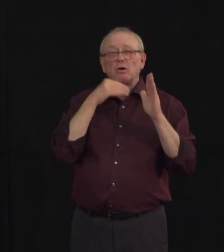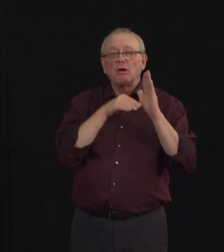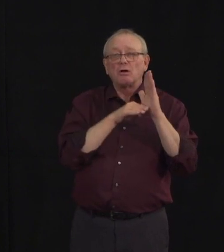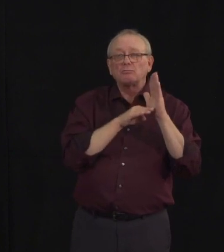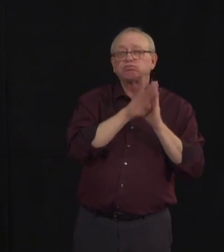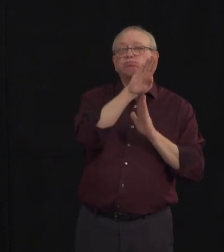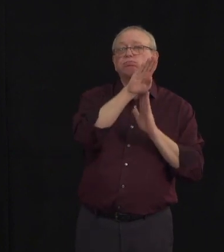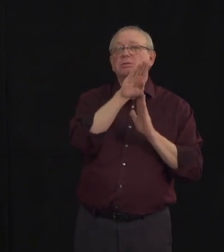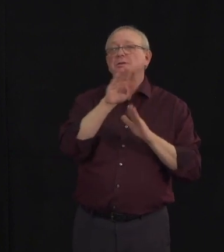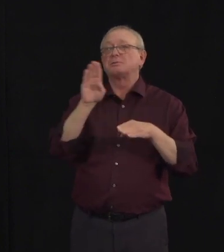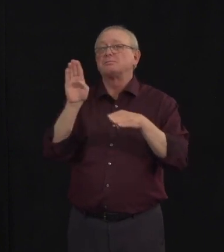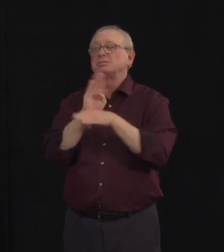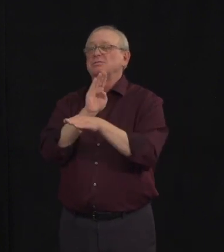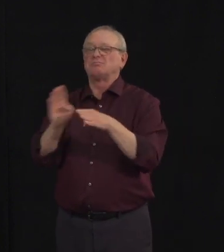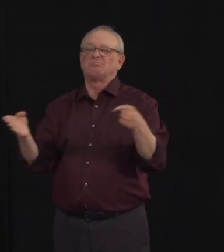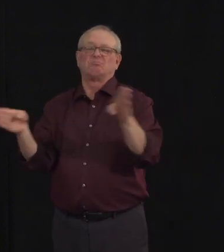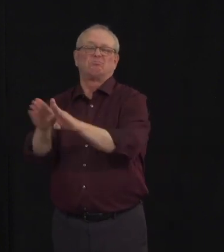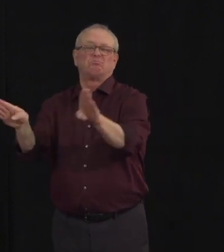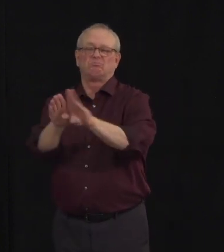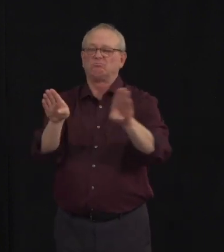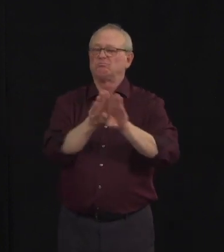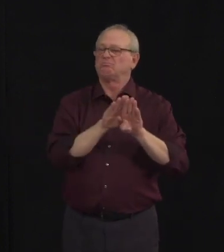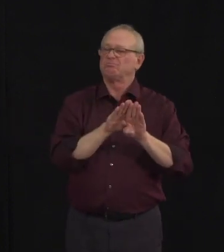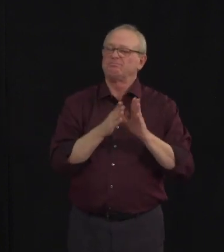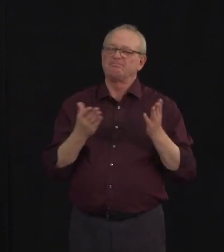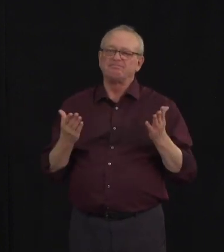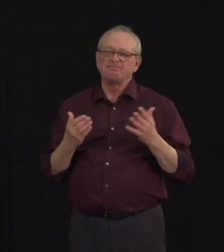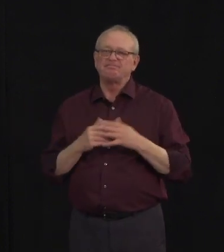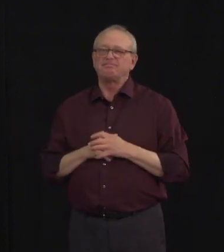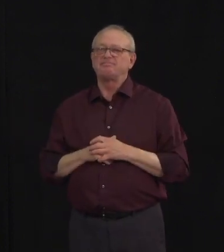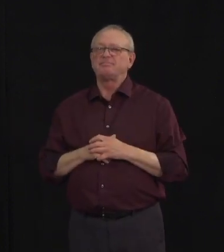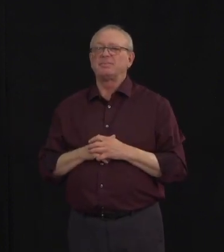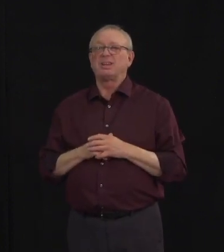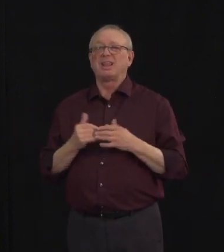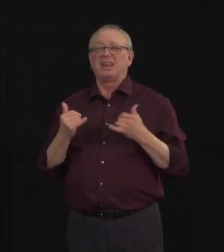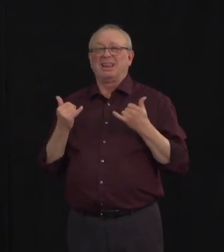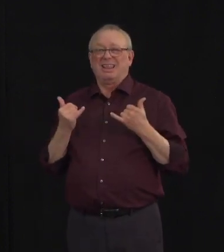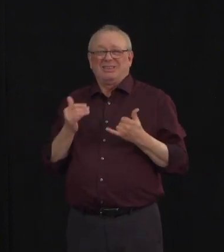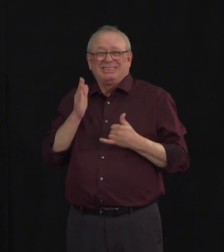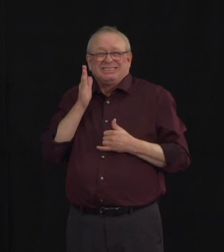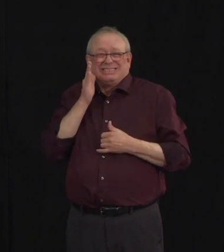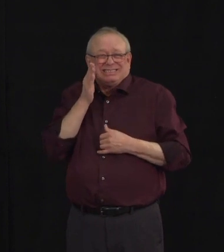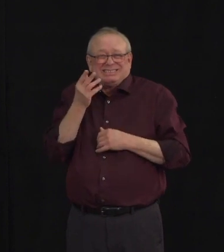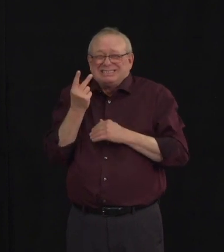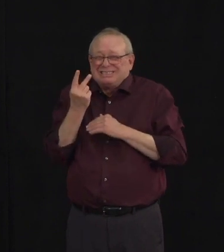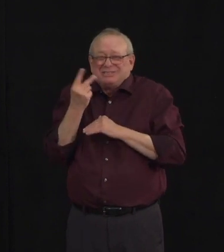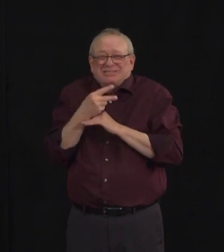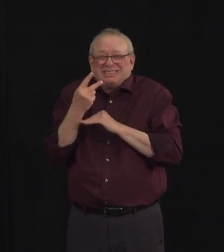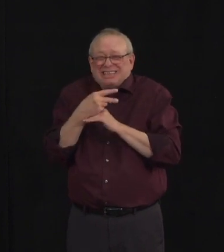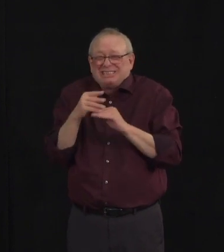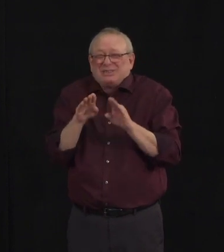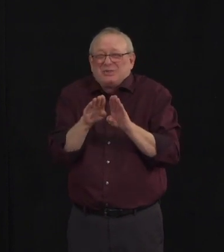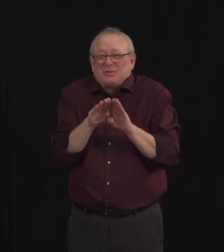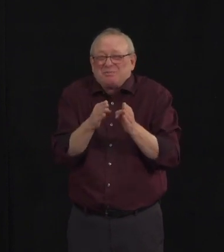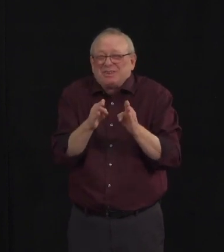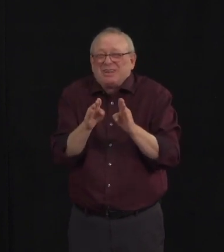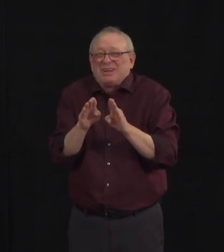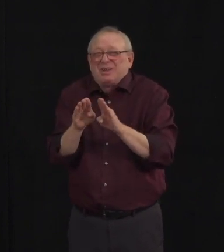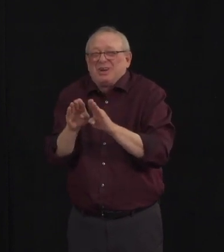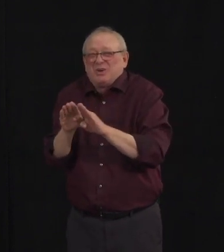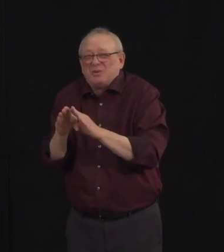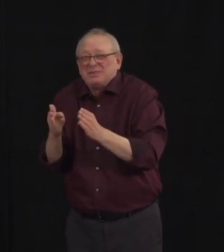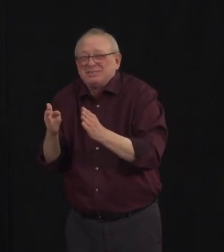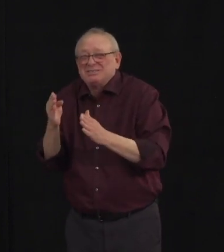Those businesses that will be allowed to reopen in Stage 1 will be subject to strict guidance to prevent infection to staff and the